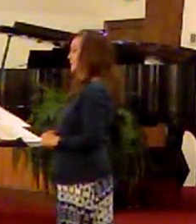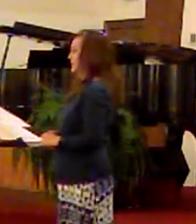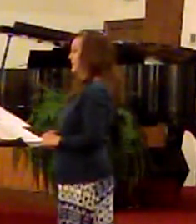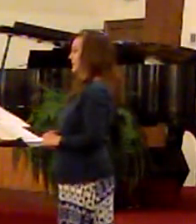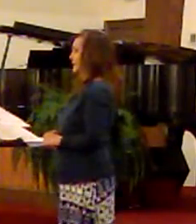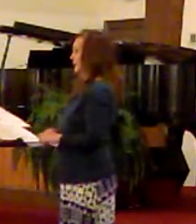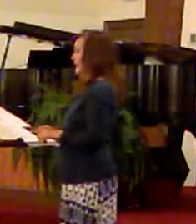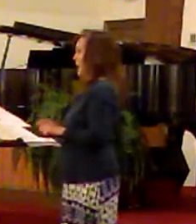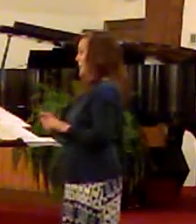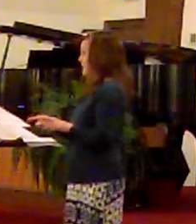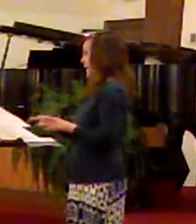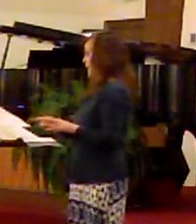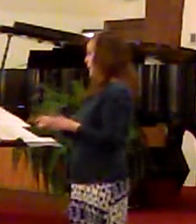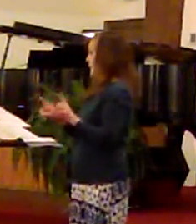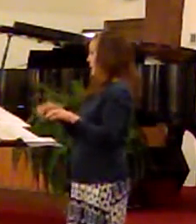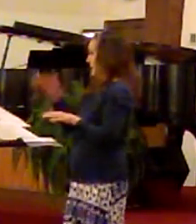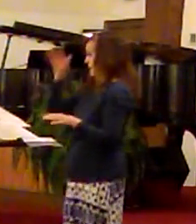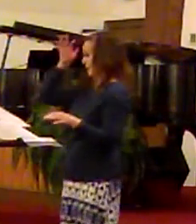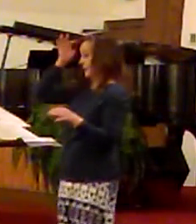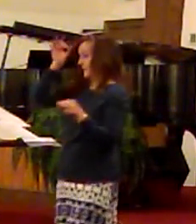But when we have to make a decision, what do?